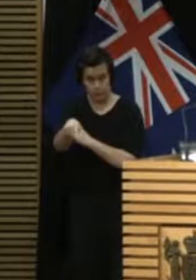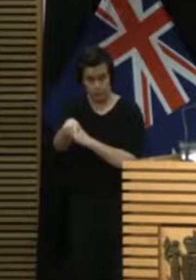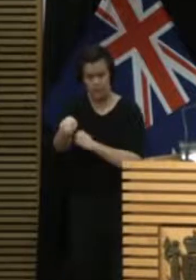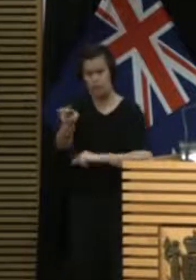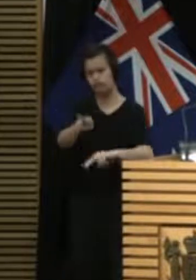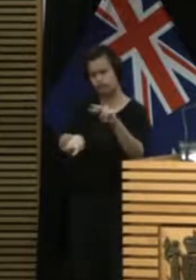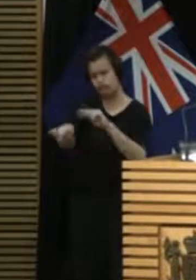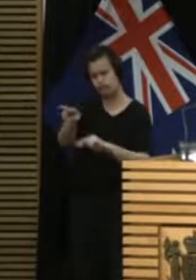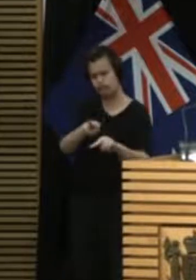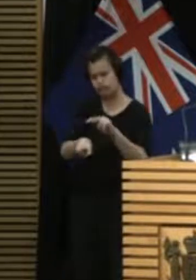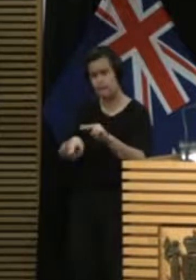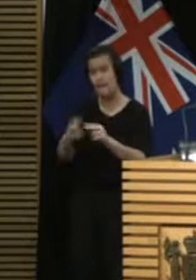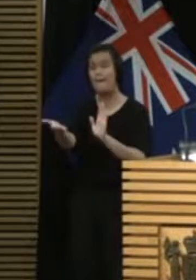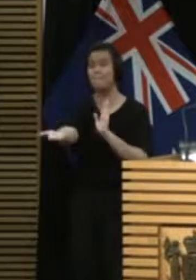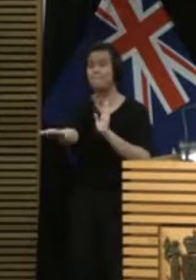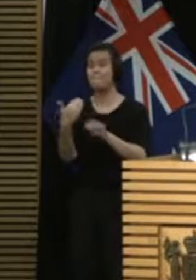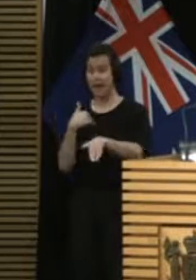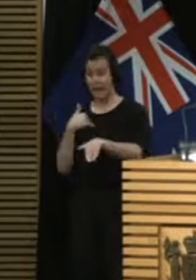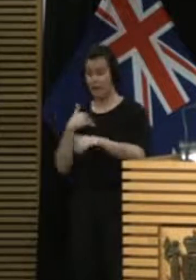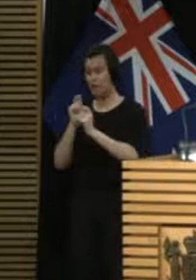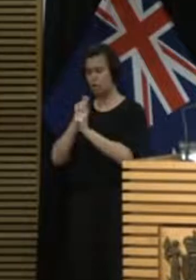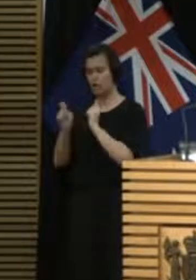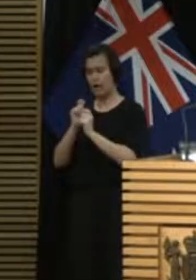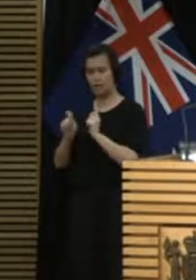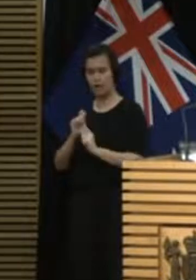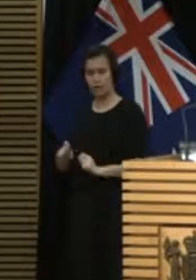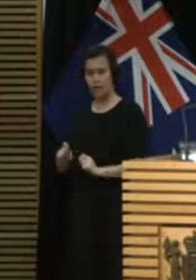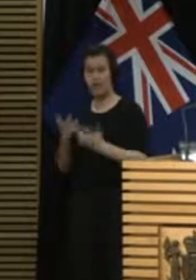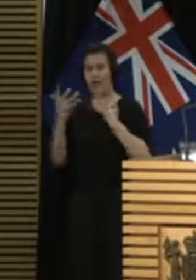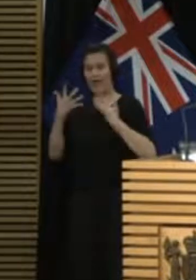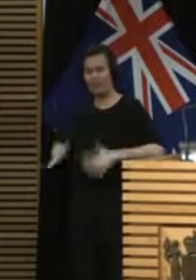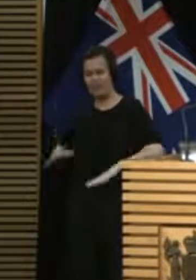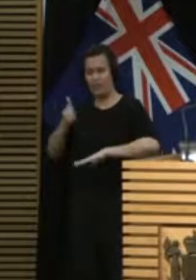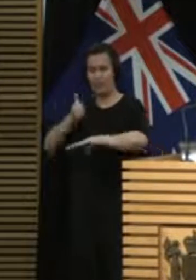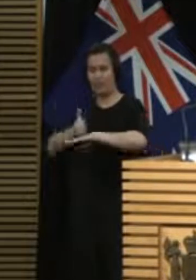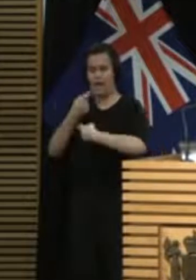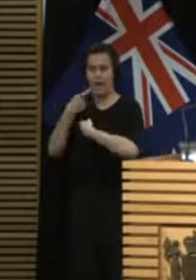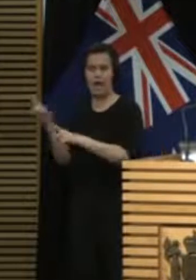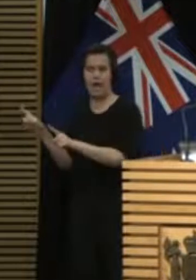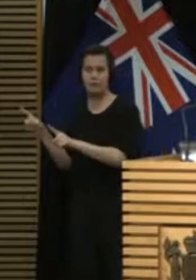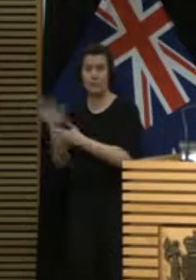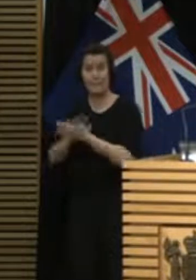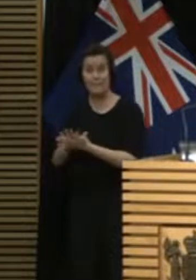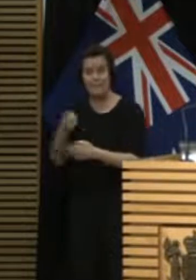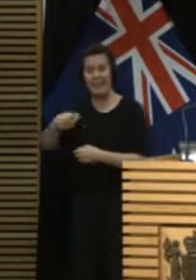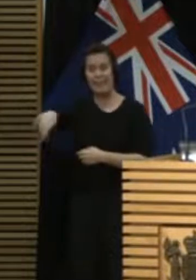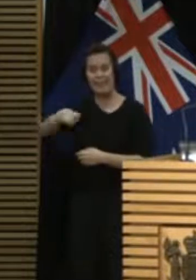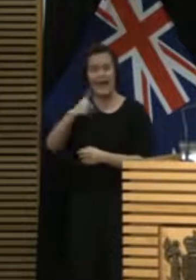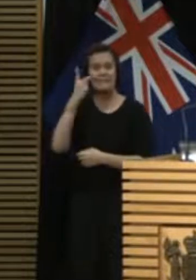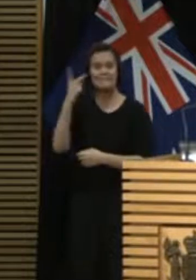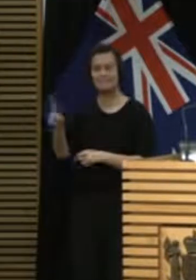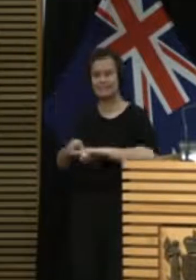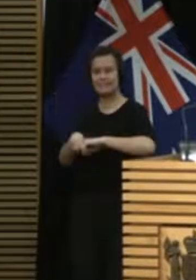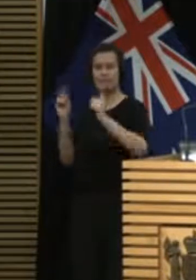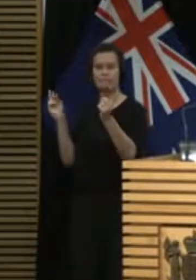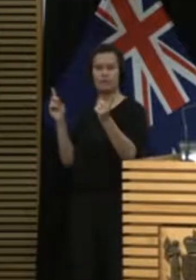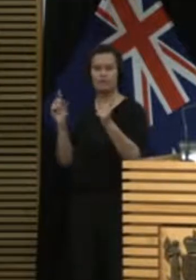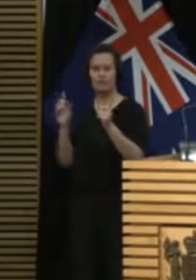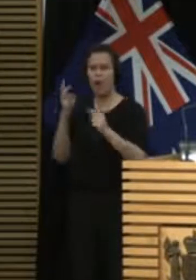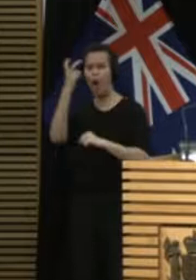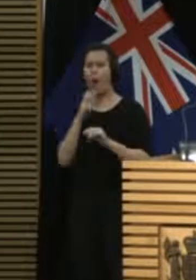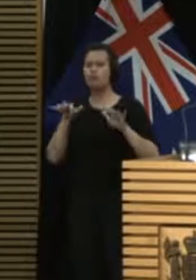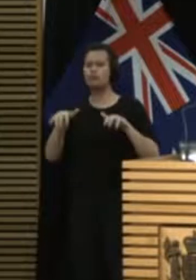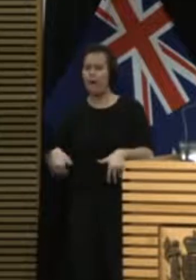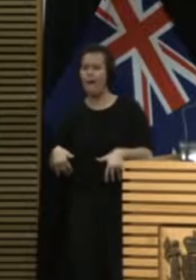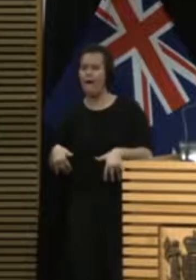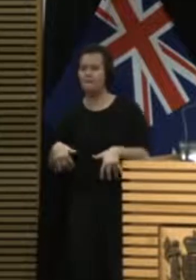the input that was provided there and some further advice that was sought from us about, for example, the use of CVCs, even in the green